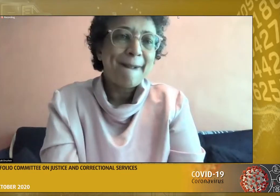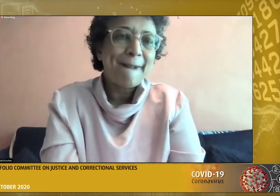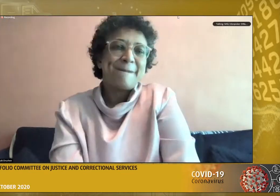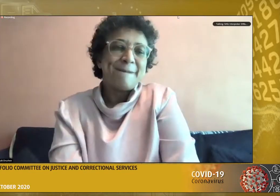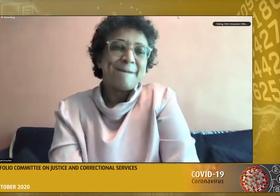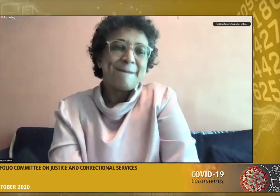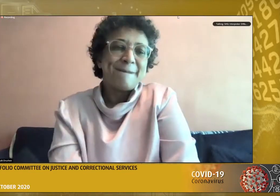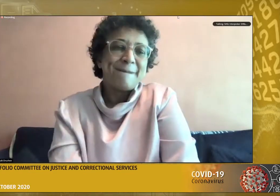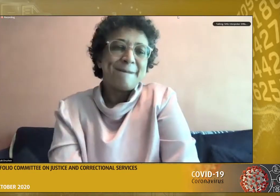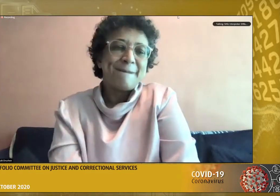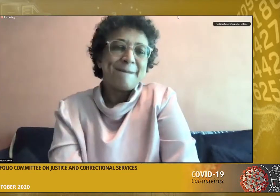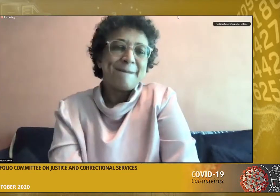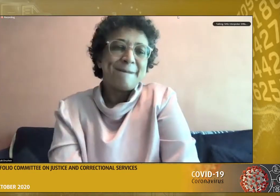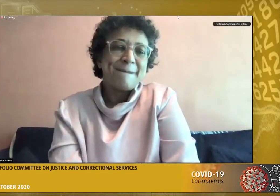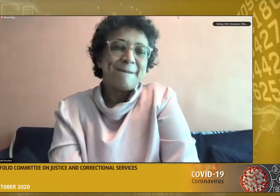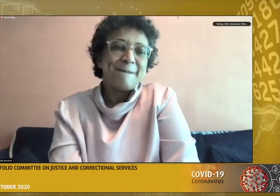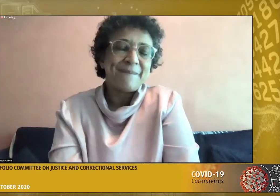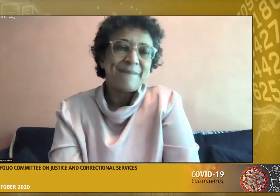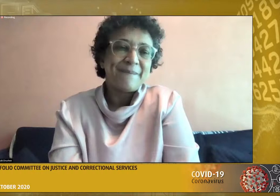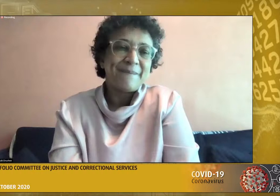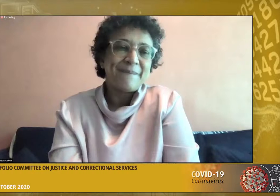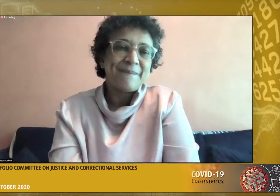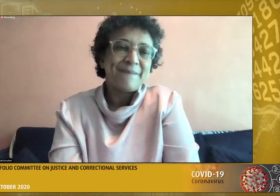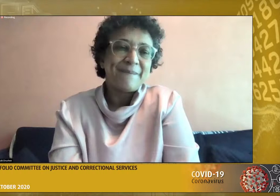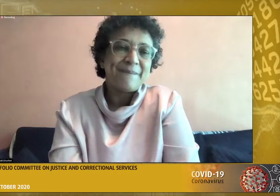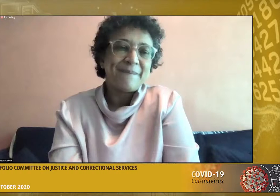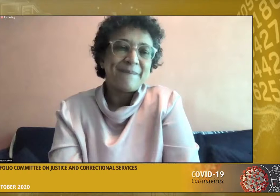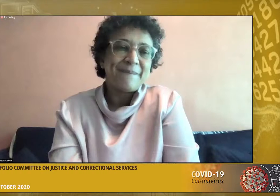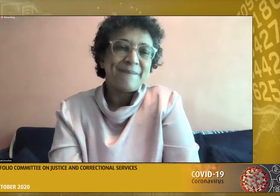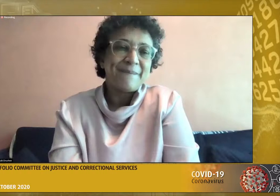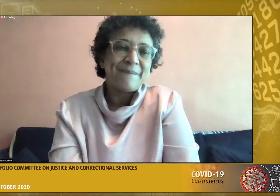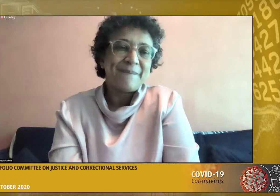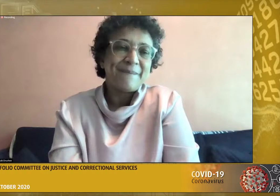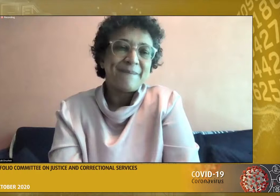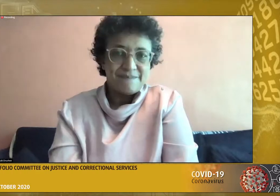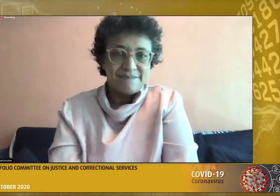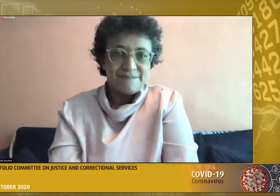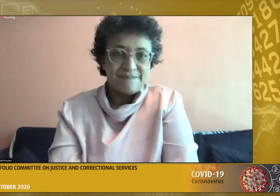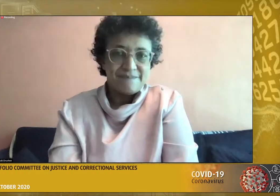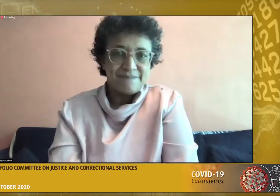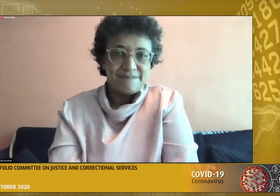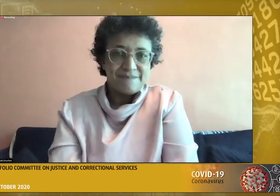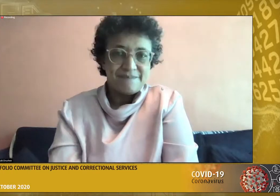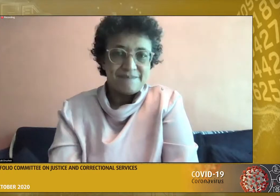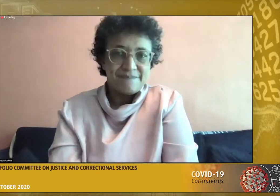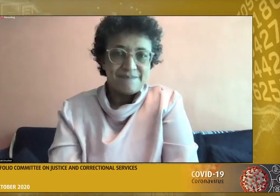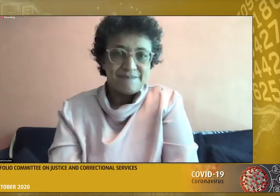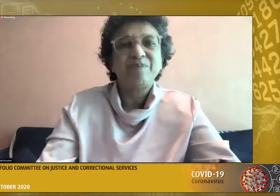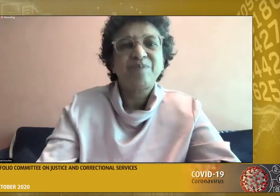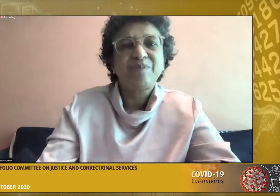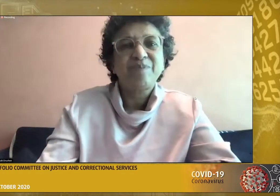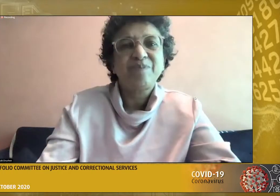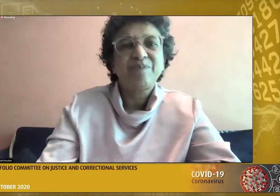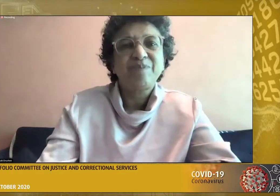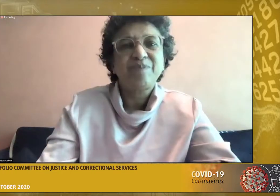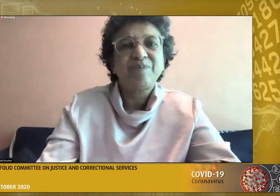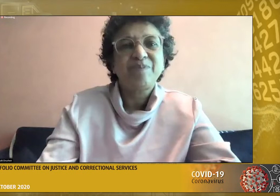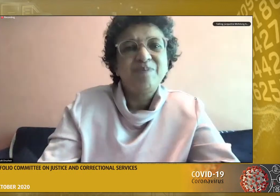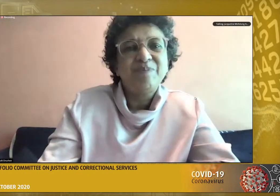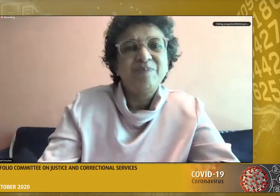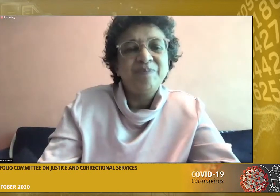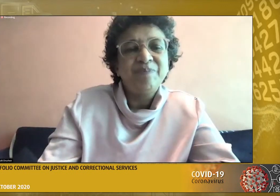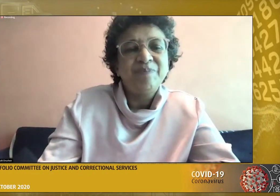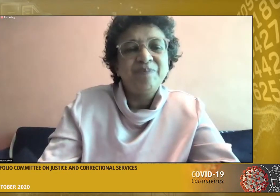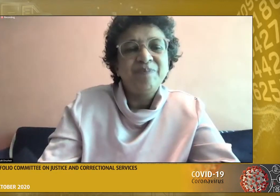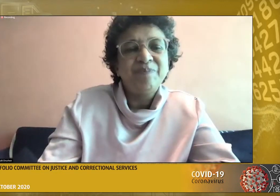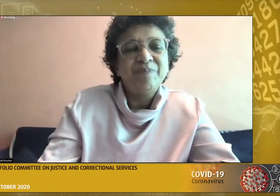of disability. Thank you. Thank you very much, Honorable Mufokeng. Thank you very